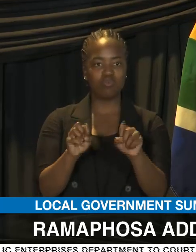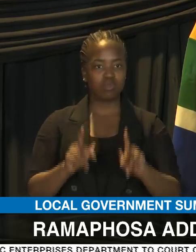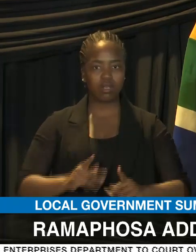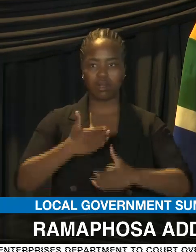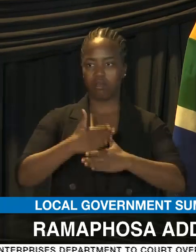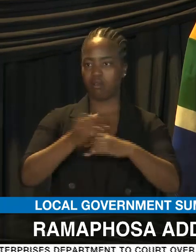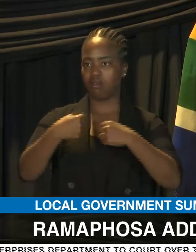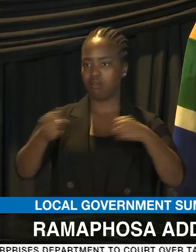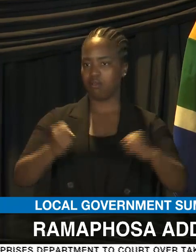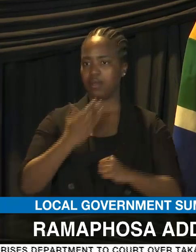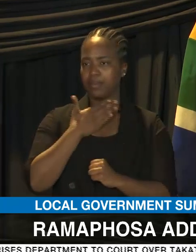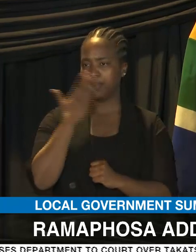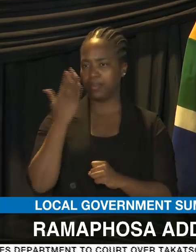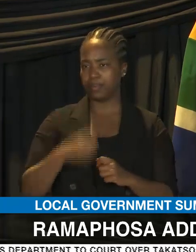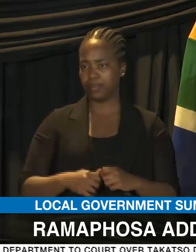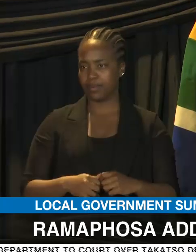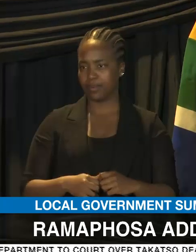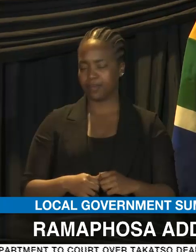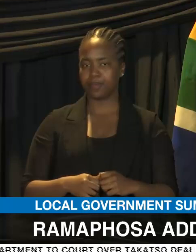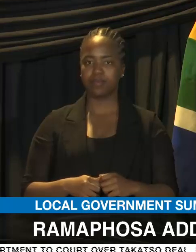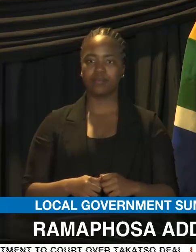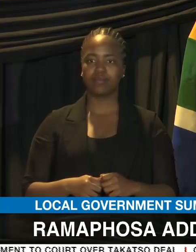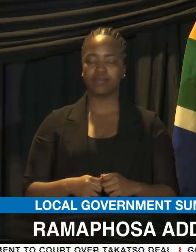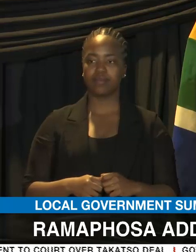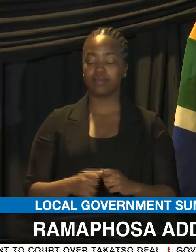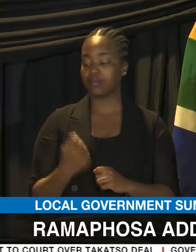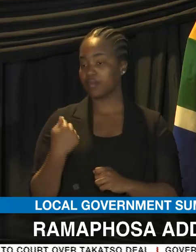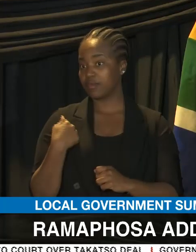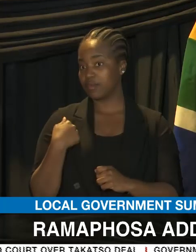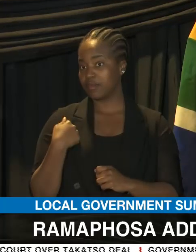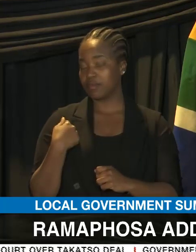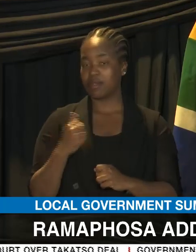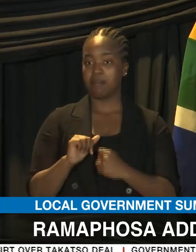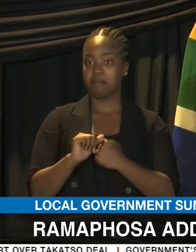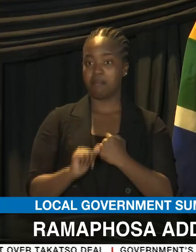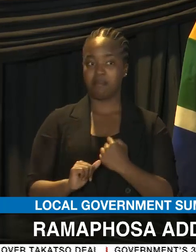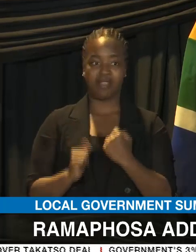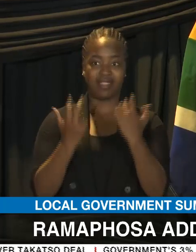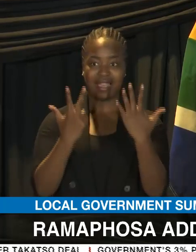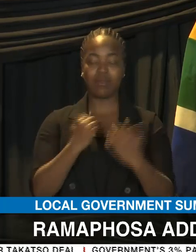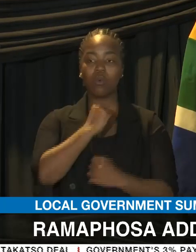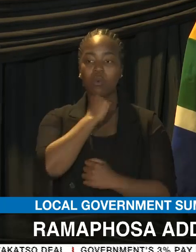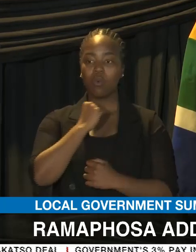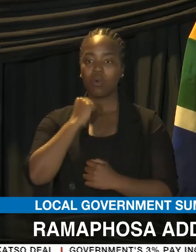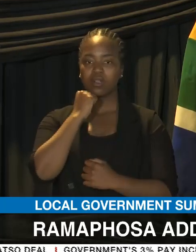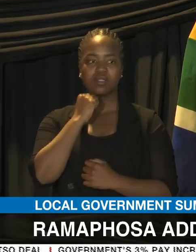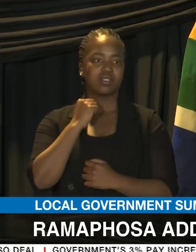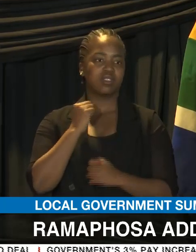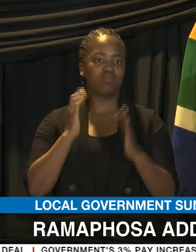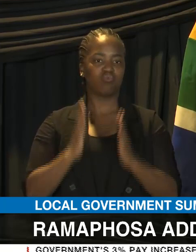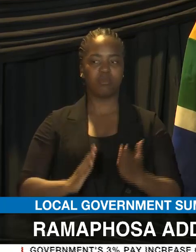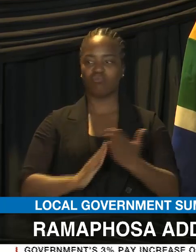in their space. In August, the South African Human Rights Commission convened